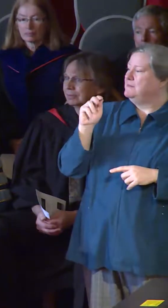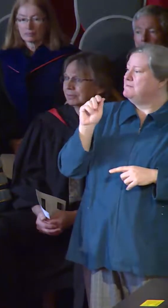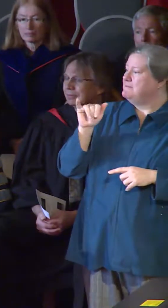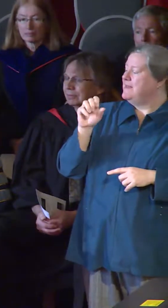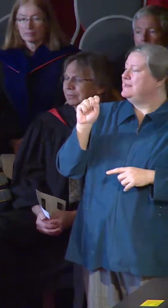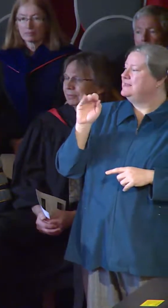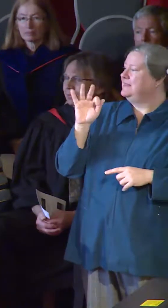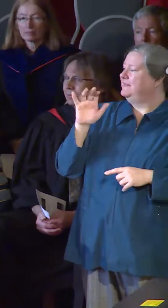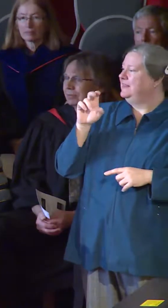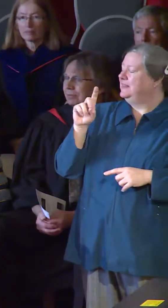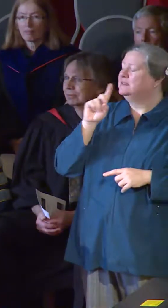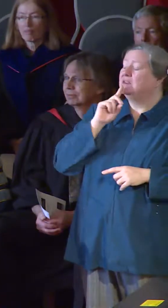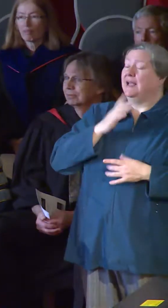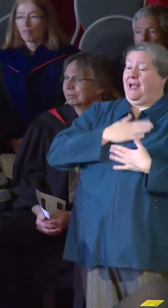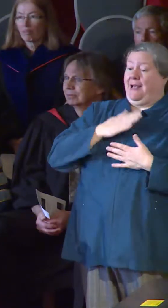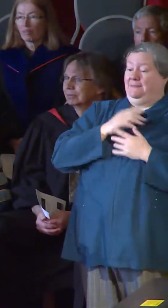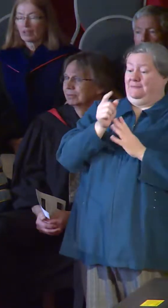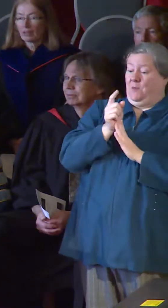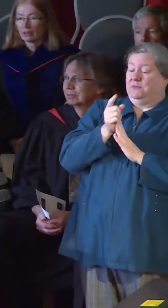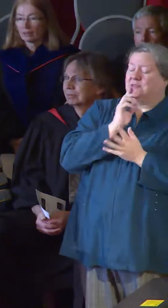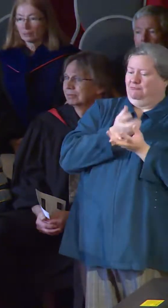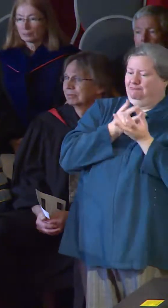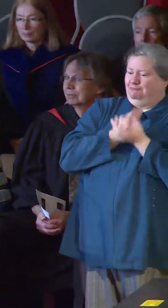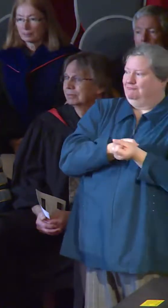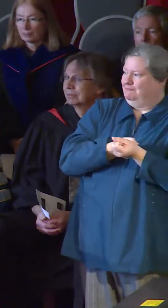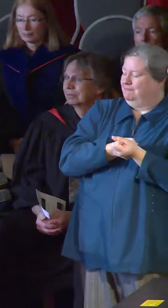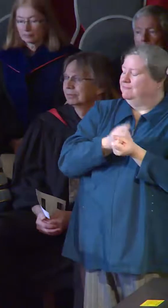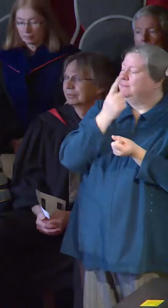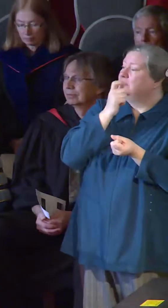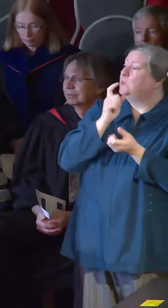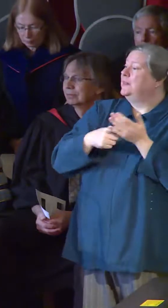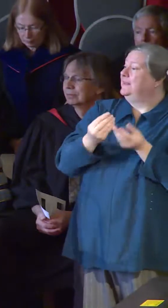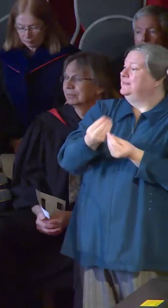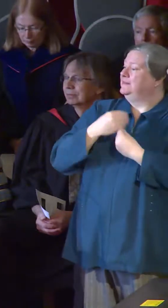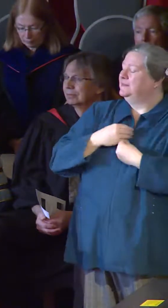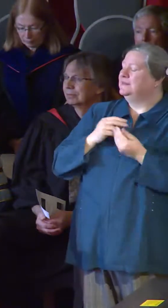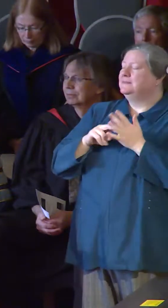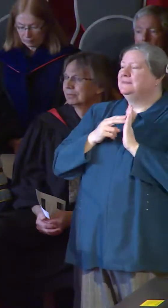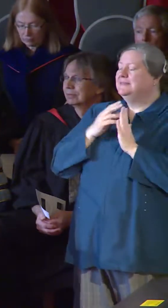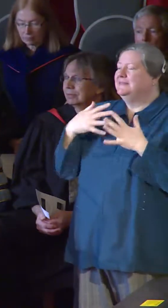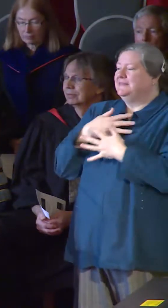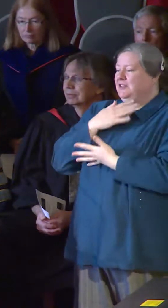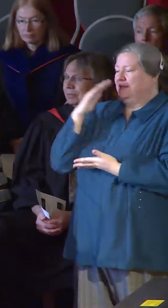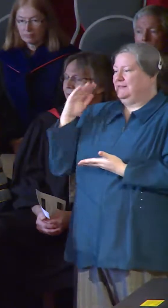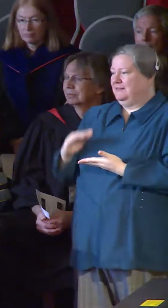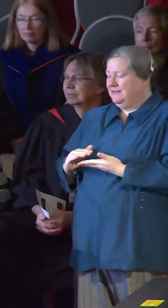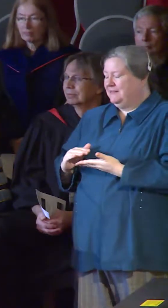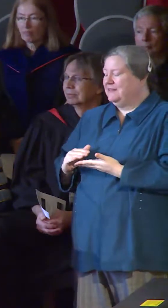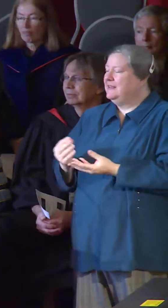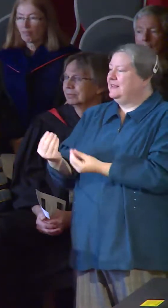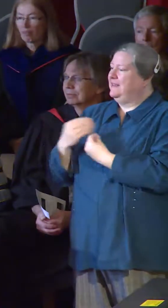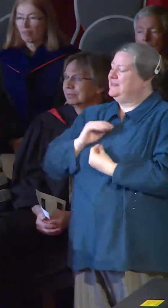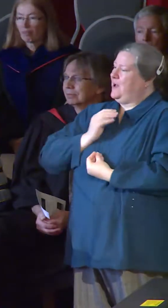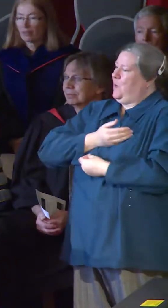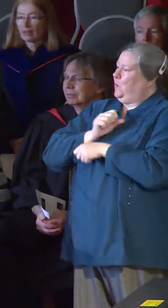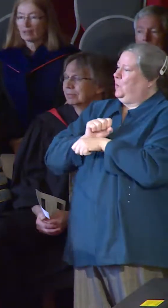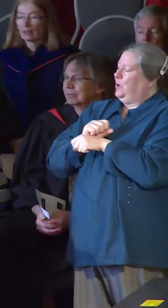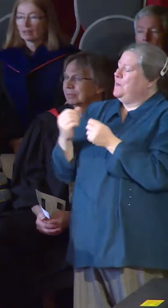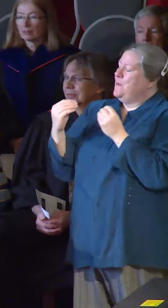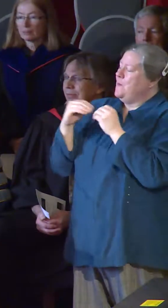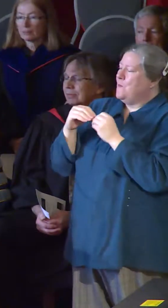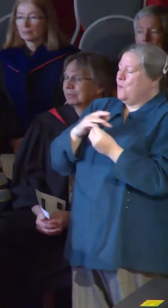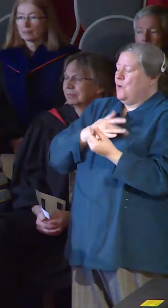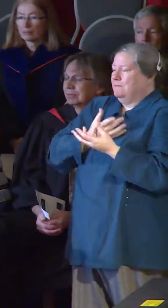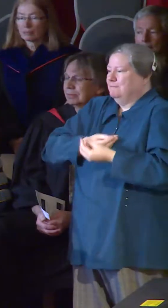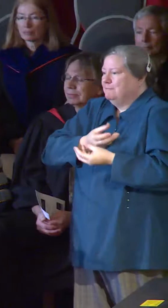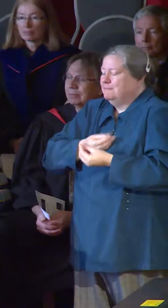moments. What they gave makes man less fearful of a certain grave and gives his work compassion and new